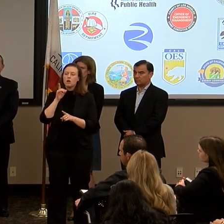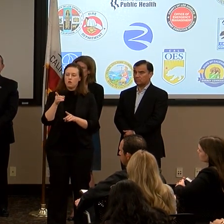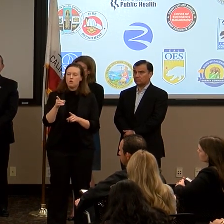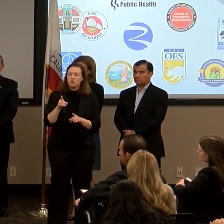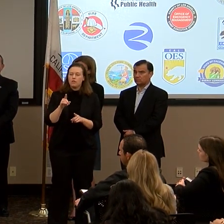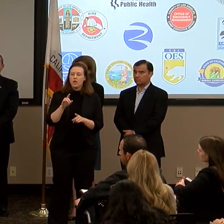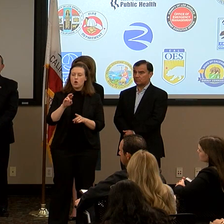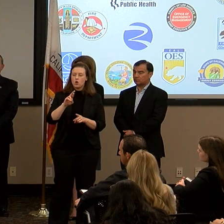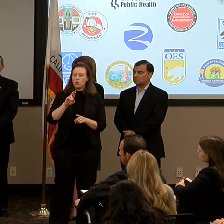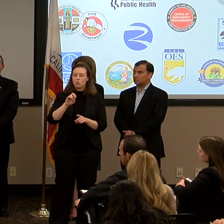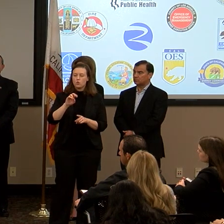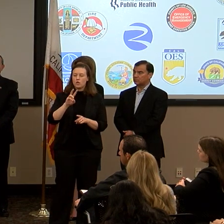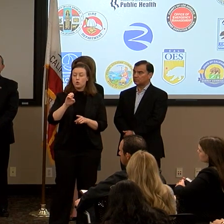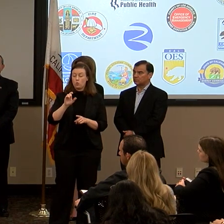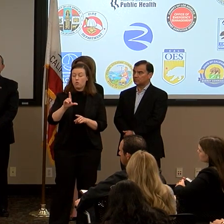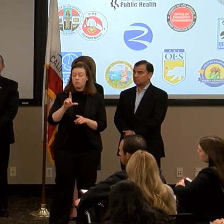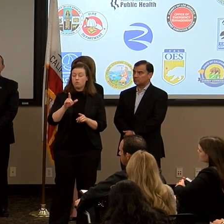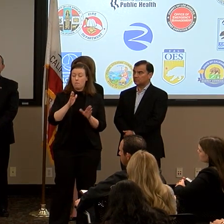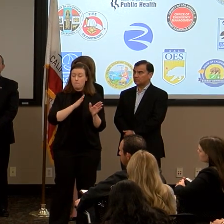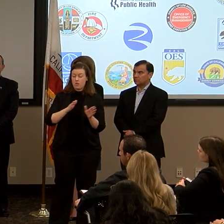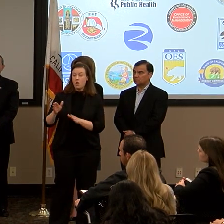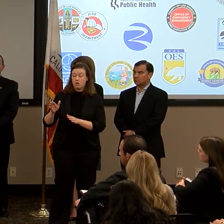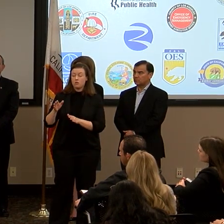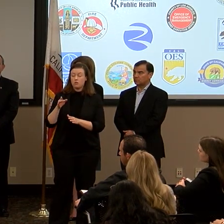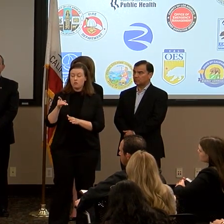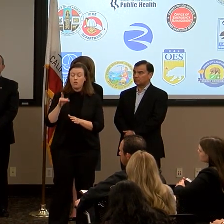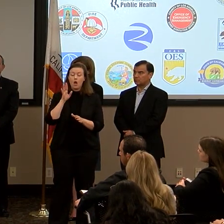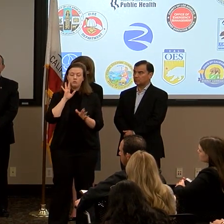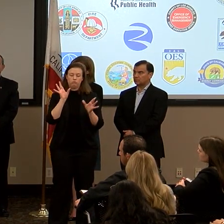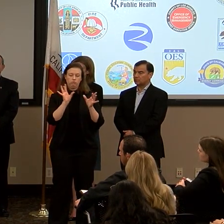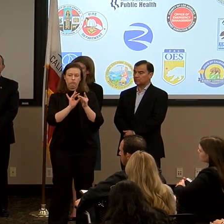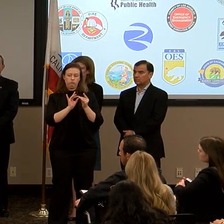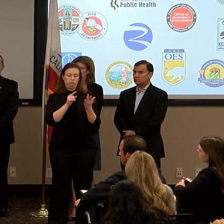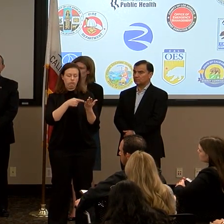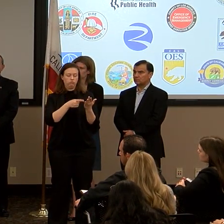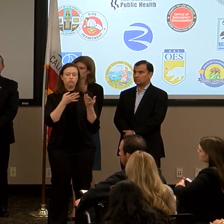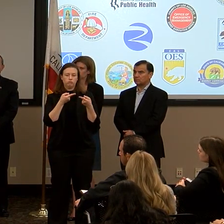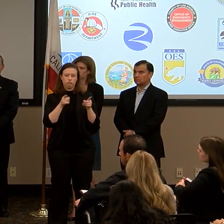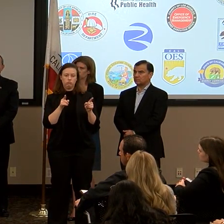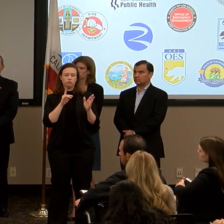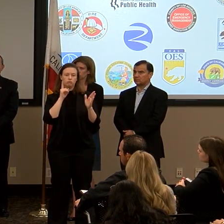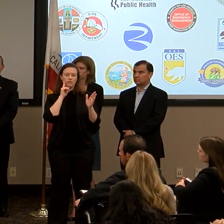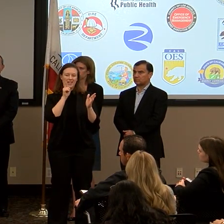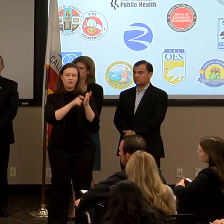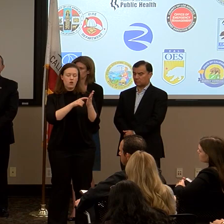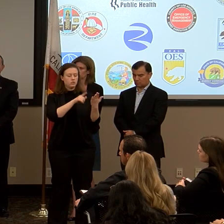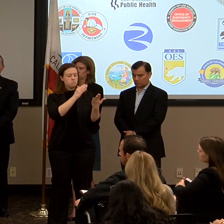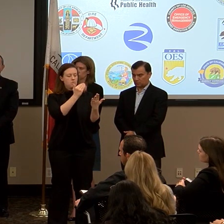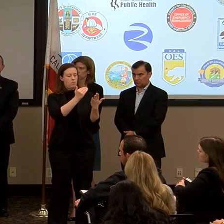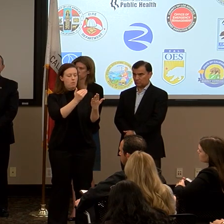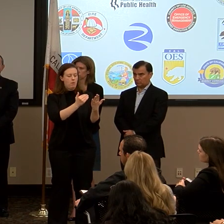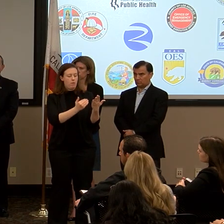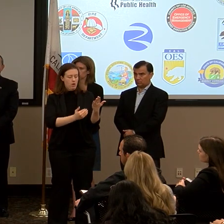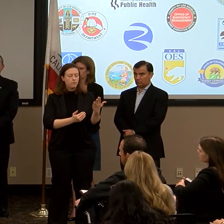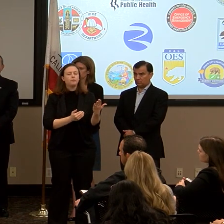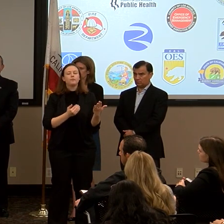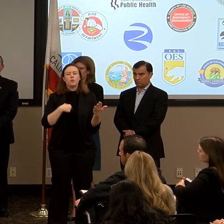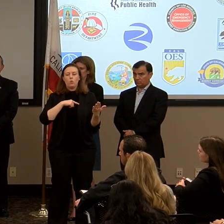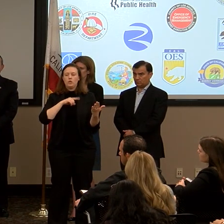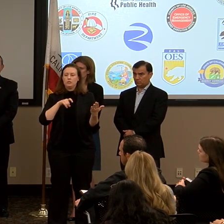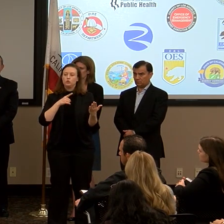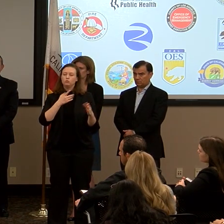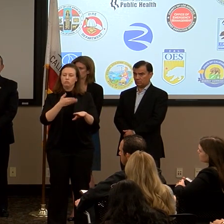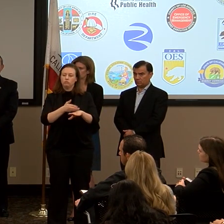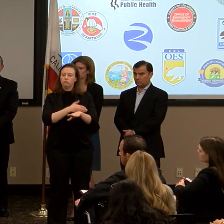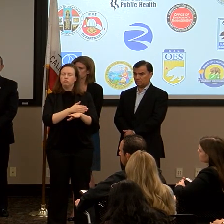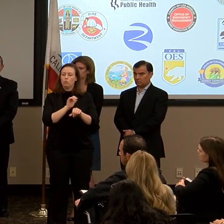plan, and that renewal plan is actually a statement that we've put out that identifies point by point the things that we need to work